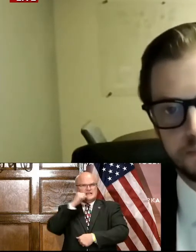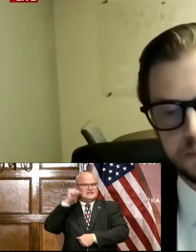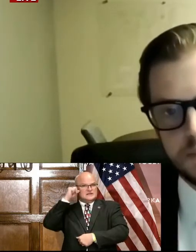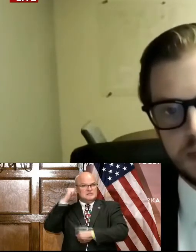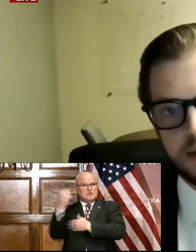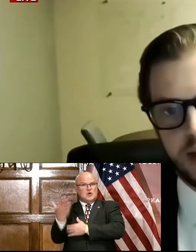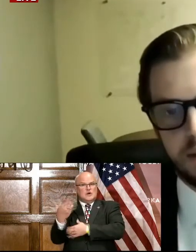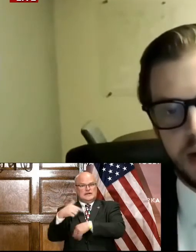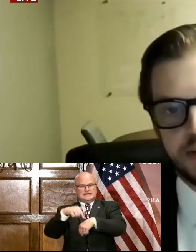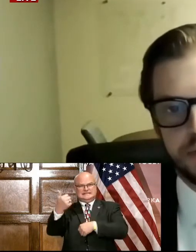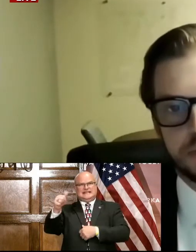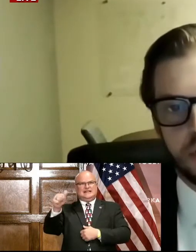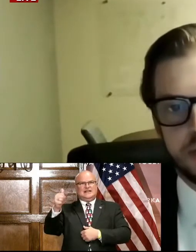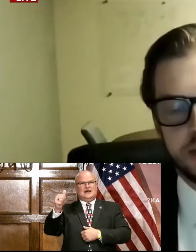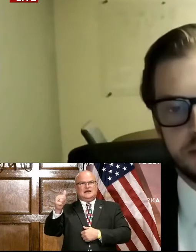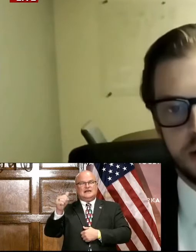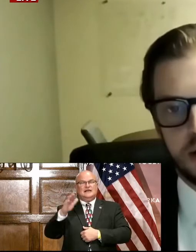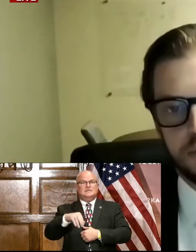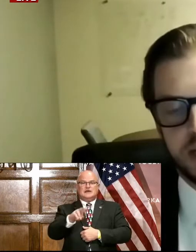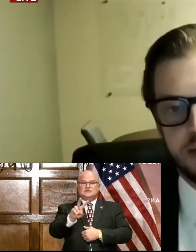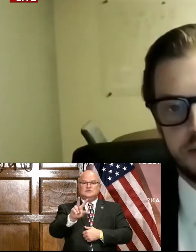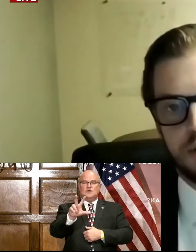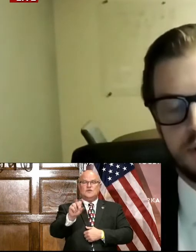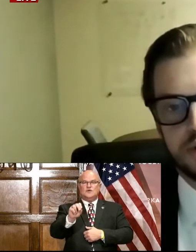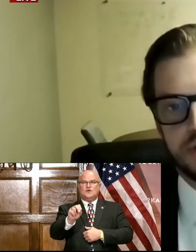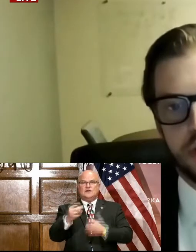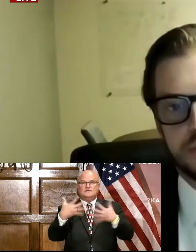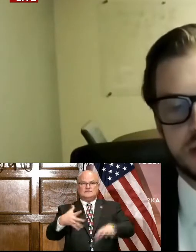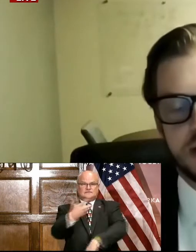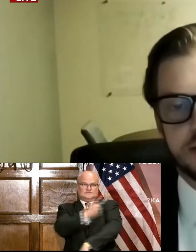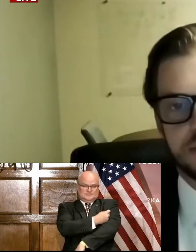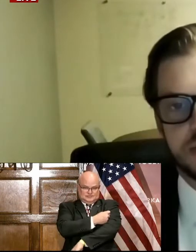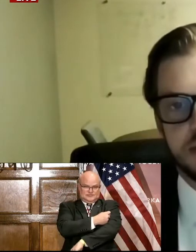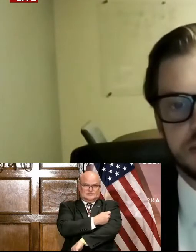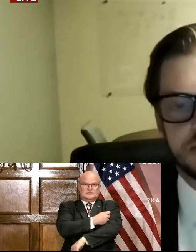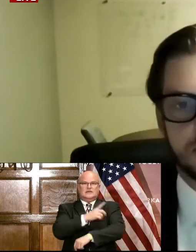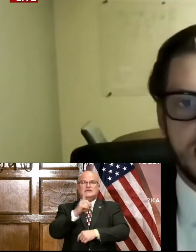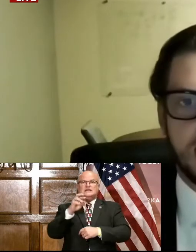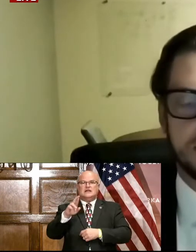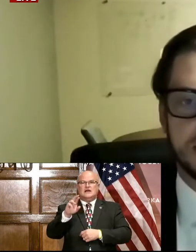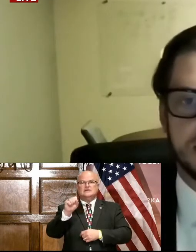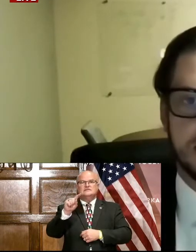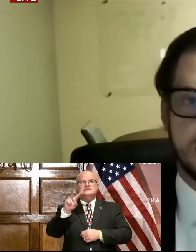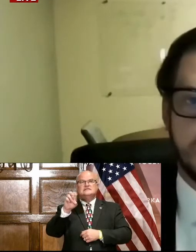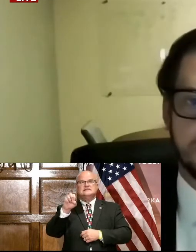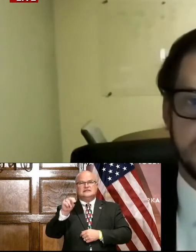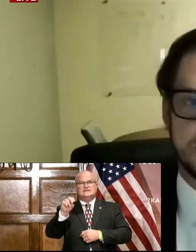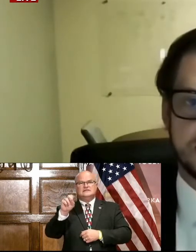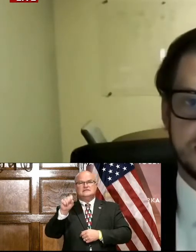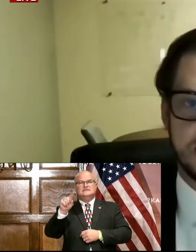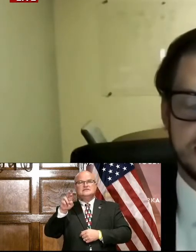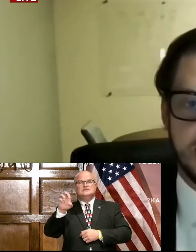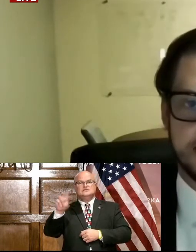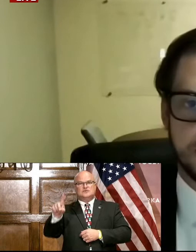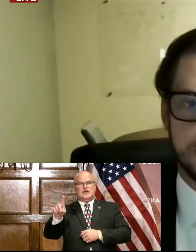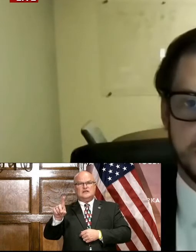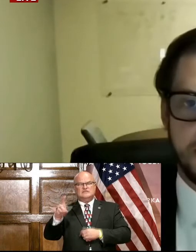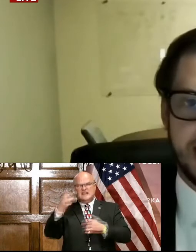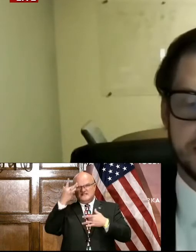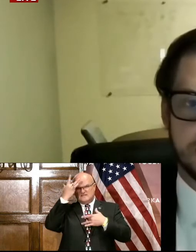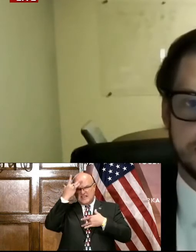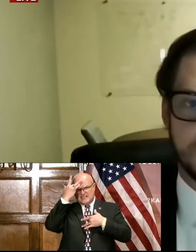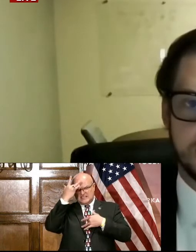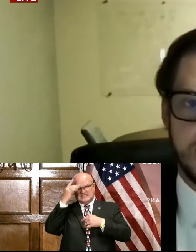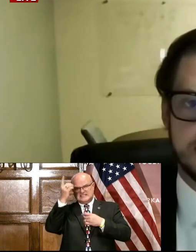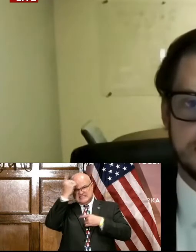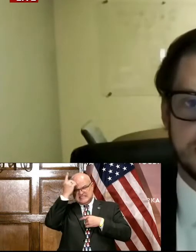a.m. And by 2:30, we had given our first dose to Dr. Stephen Stroud, our infectious disease doctor who's been